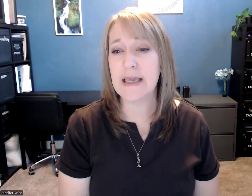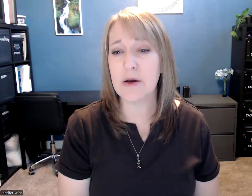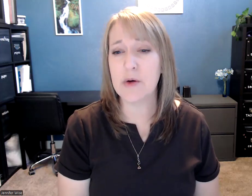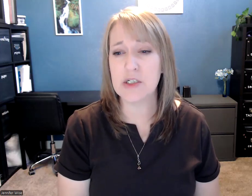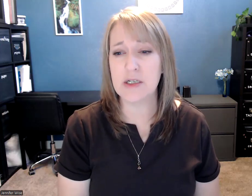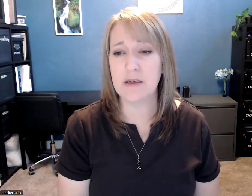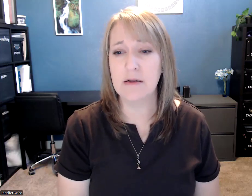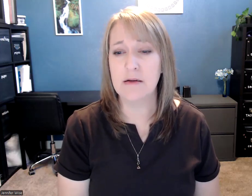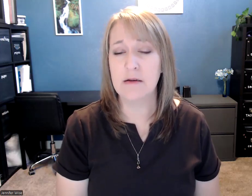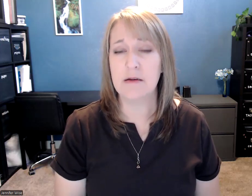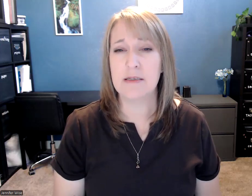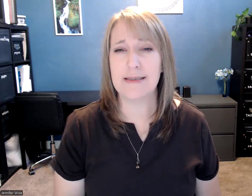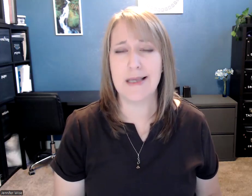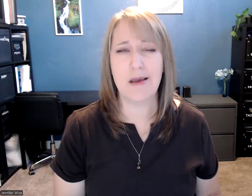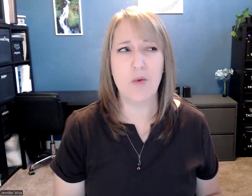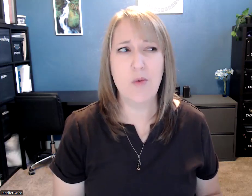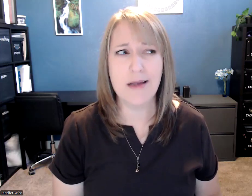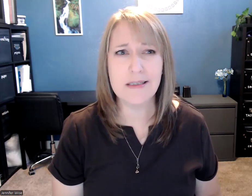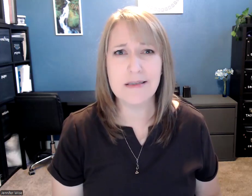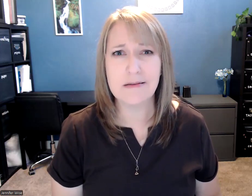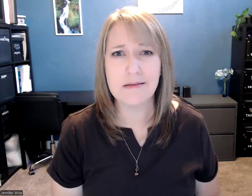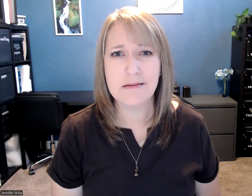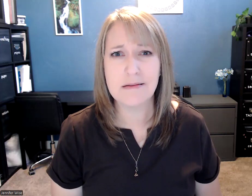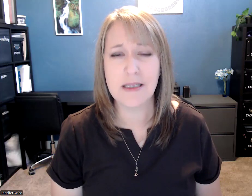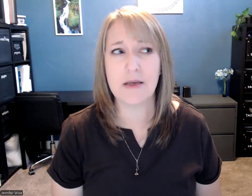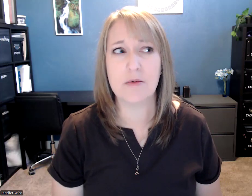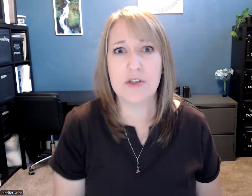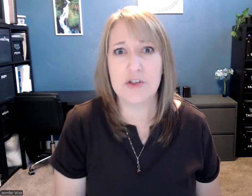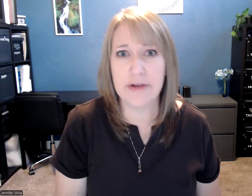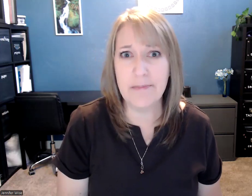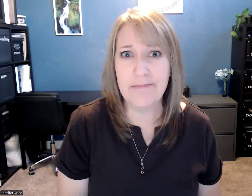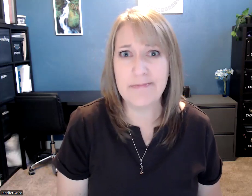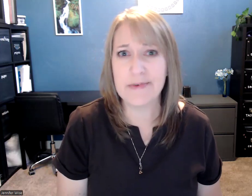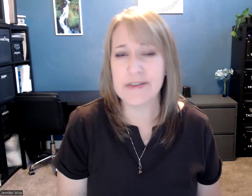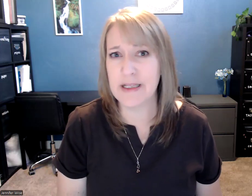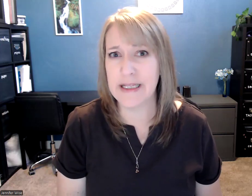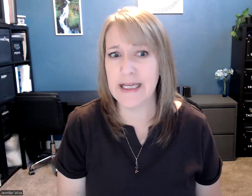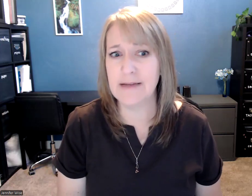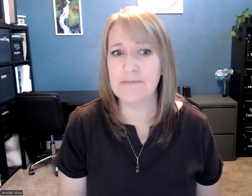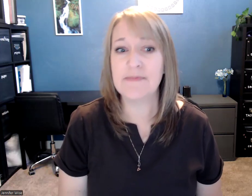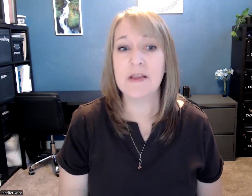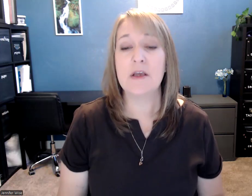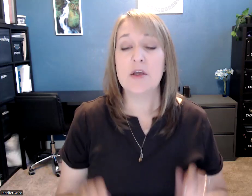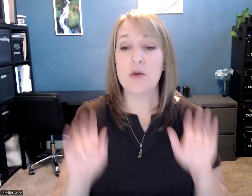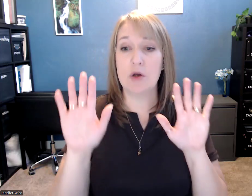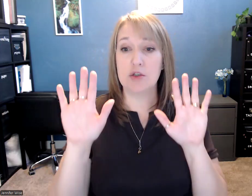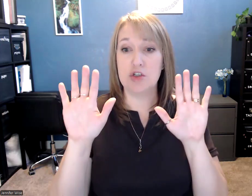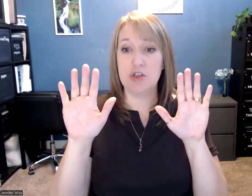a question to say what, like what's your name, something like that, you want